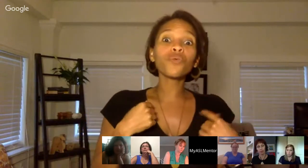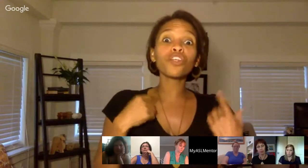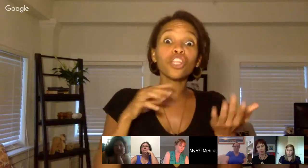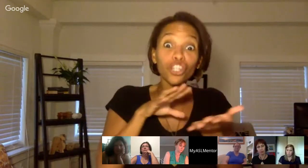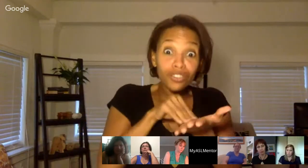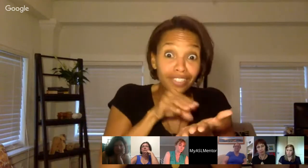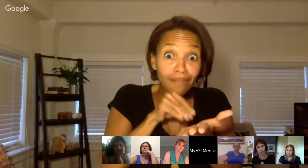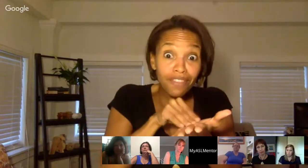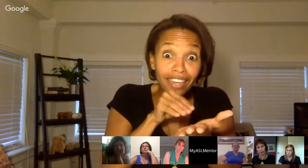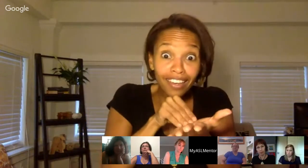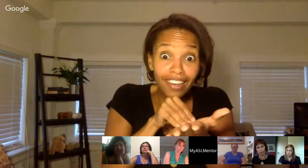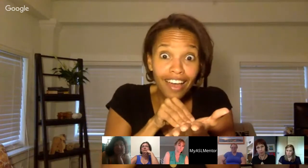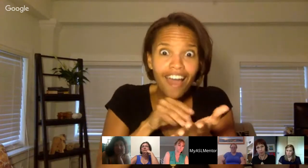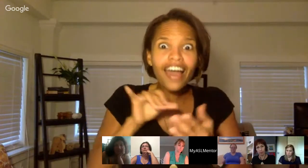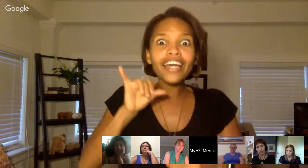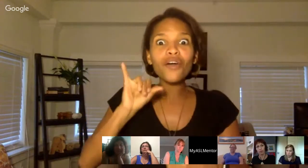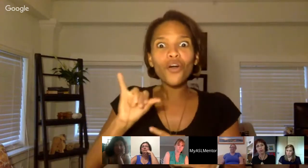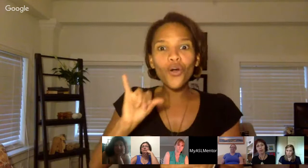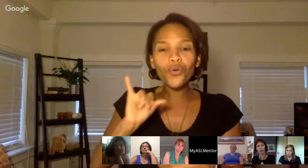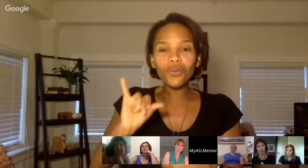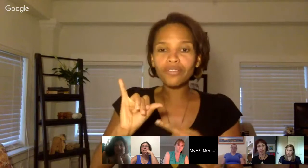So he would learn something,